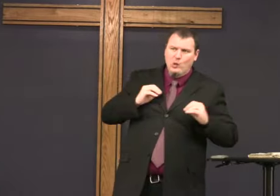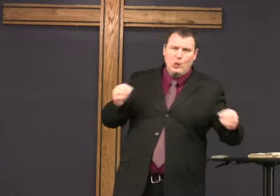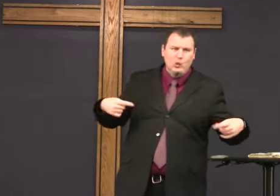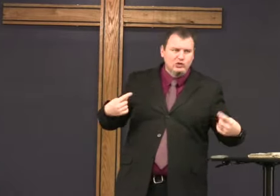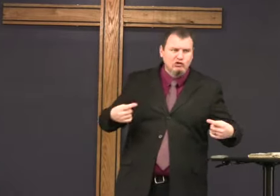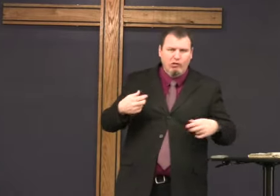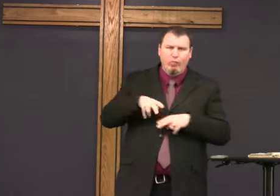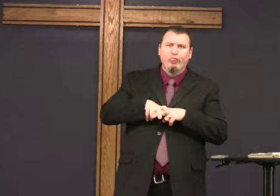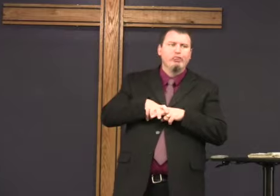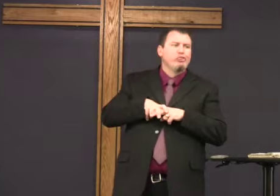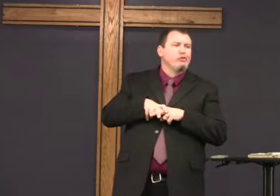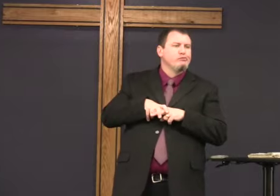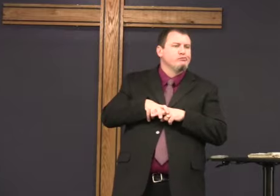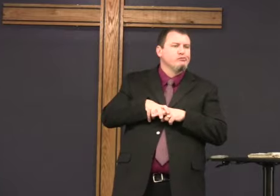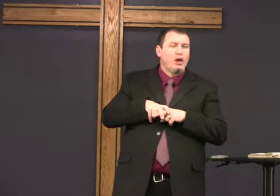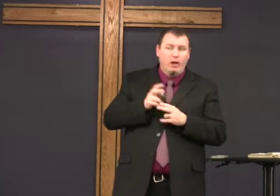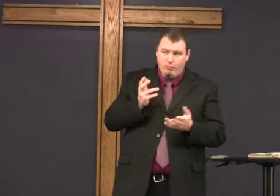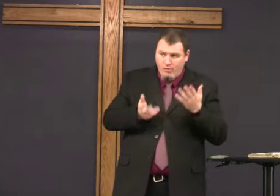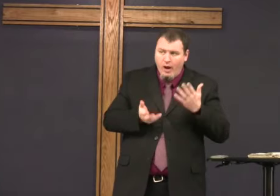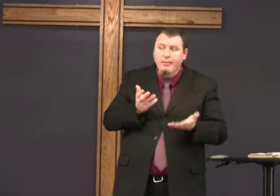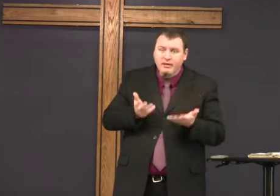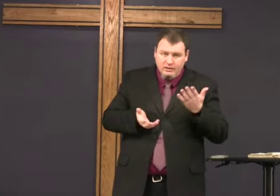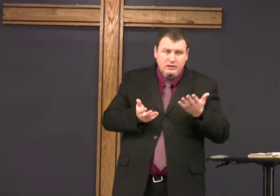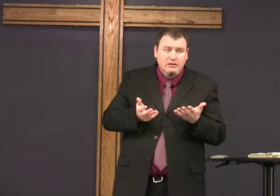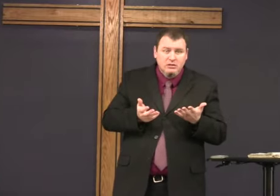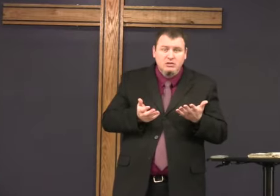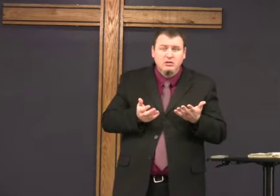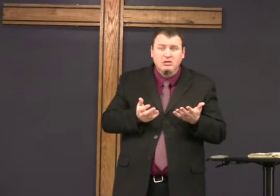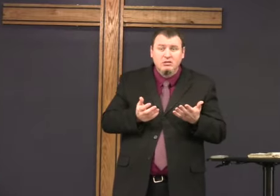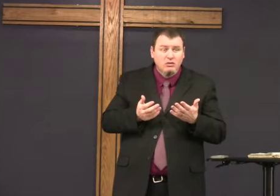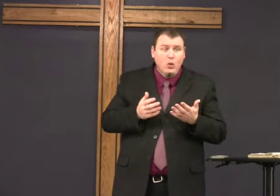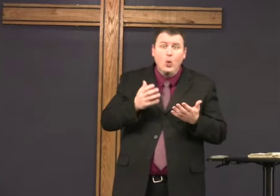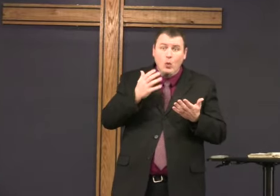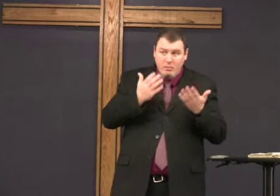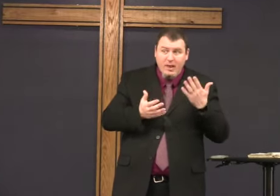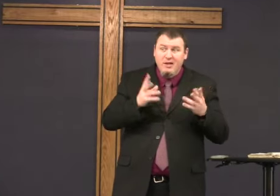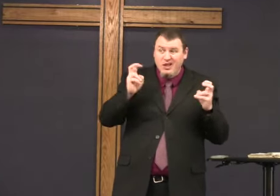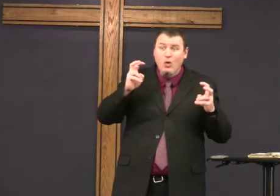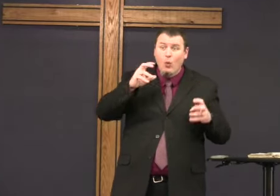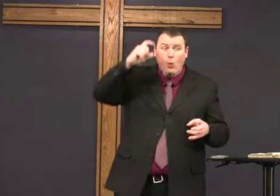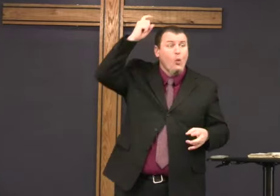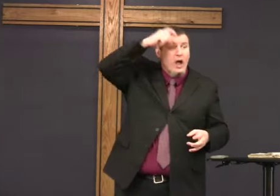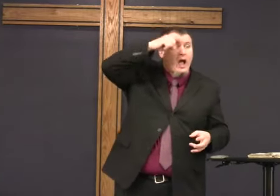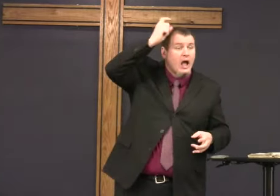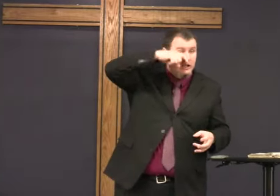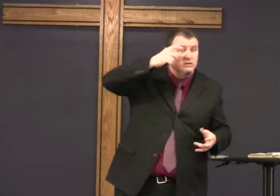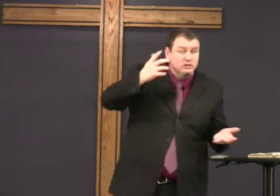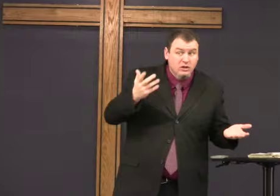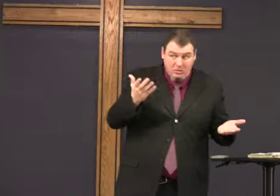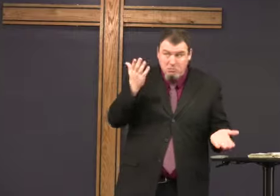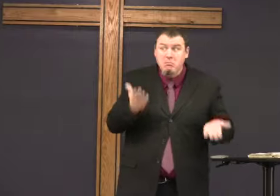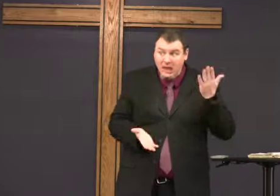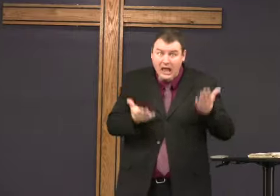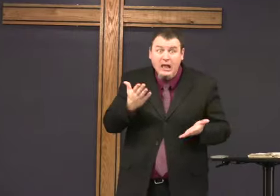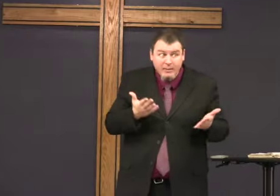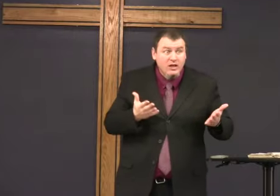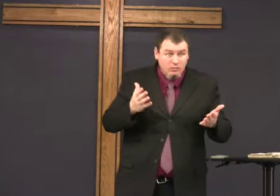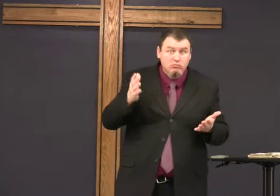like wheelchair, or he back then probably couldn't walk, or maybe it could mean